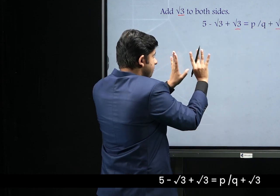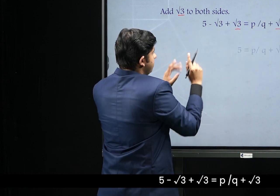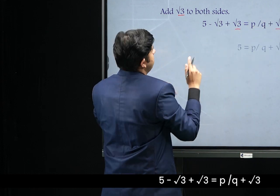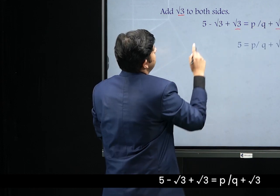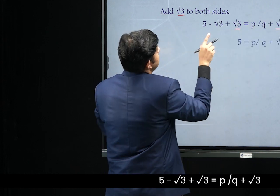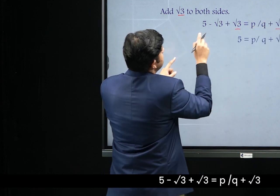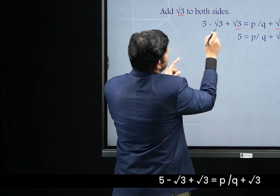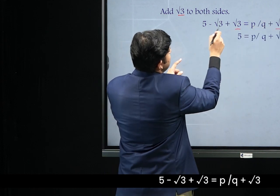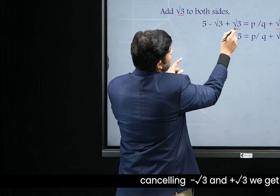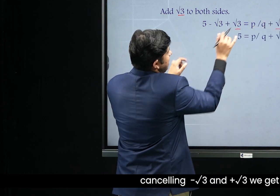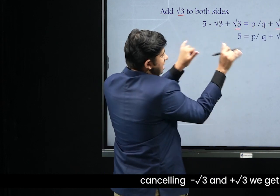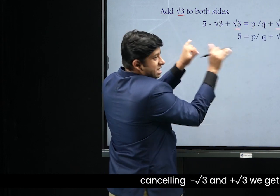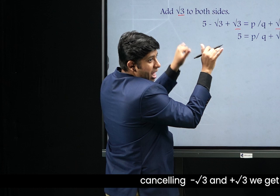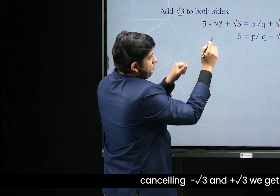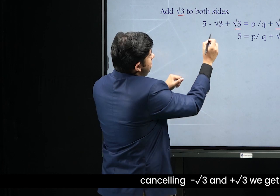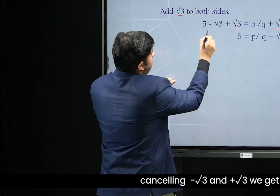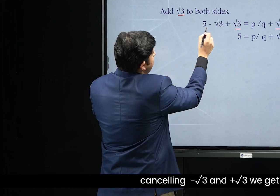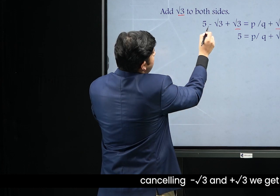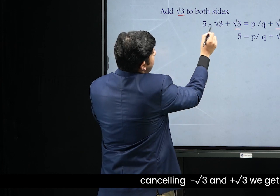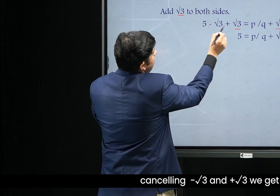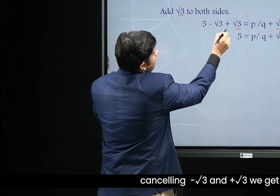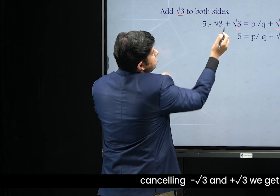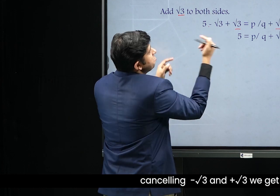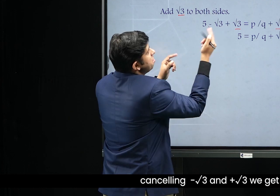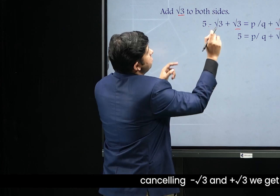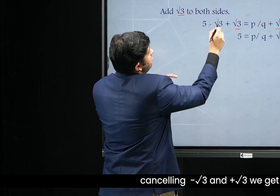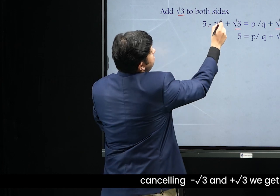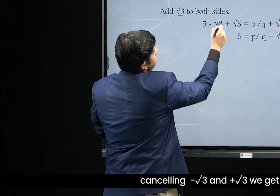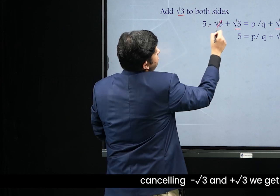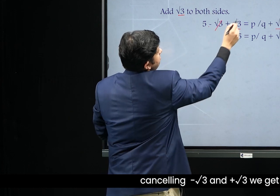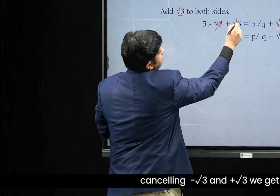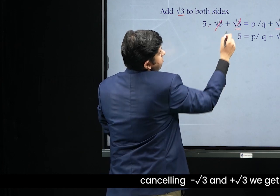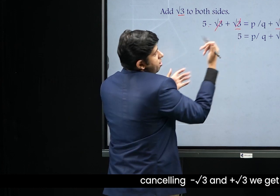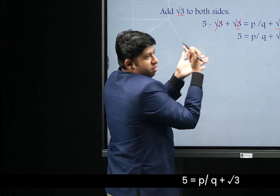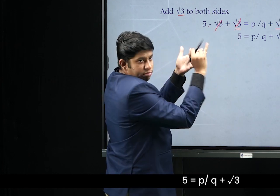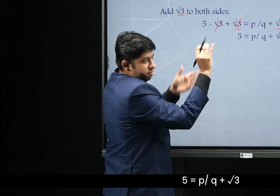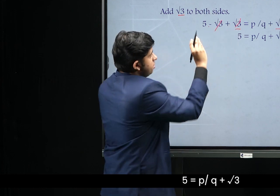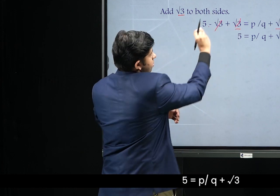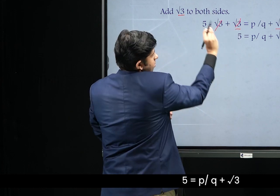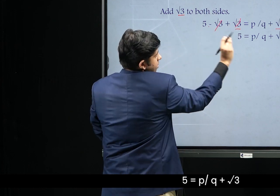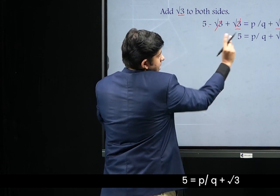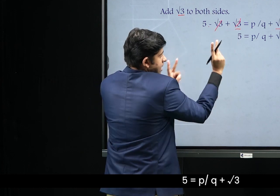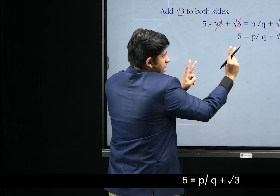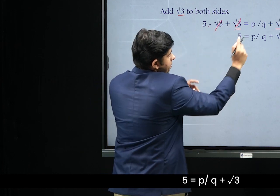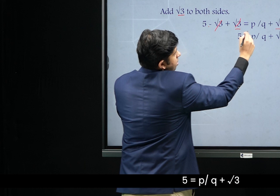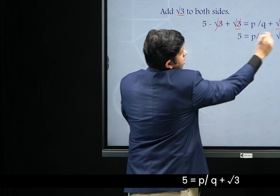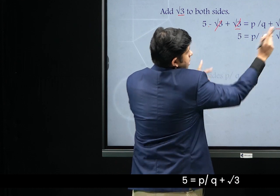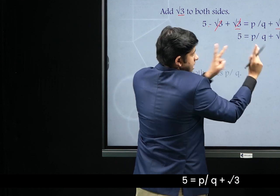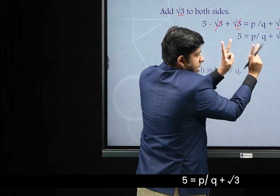3. Cancelling minus root 3 and plus root 3, we get 5 is equal to p by q plus root